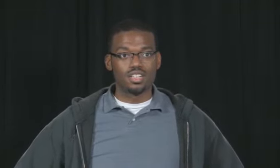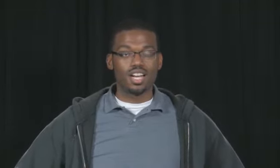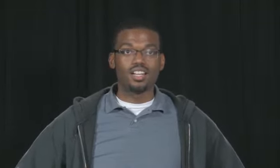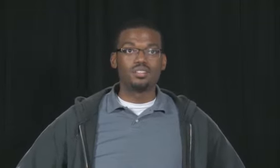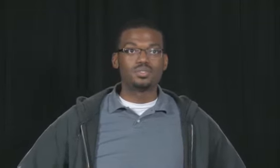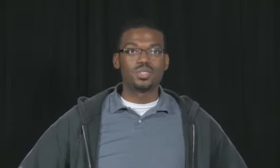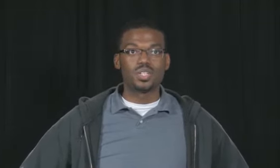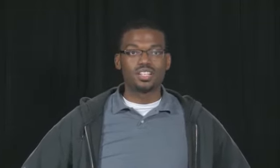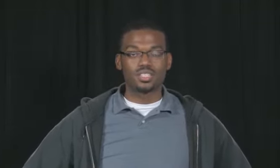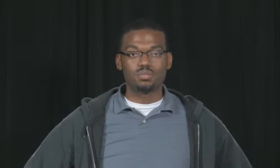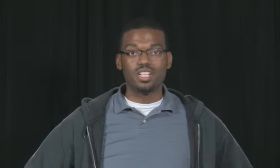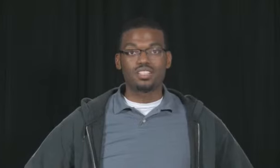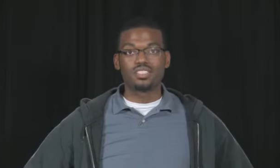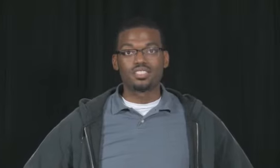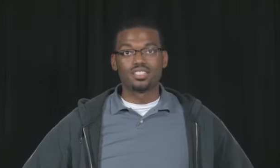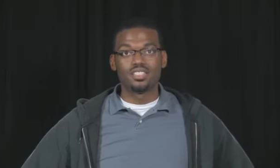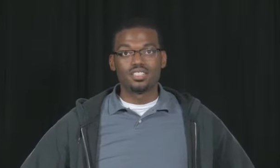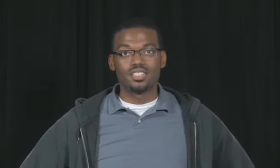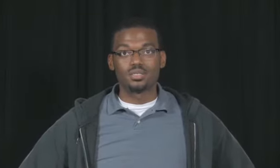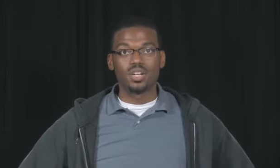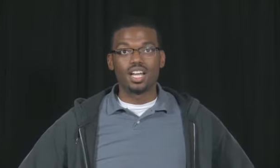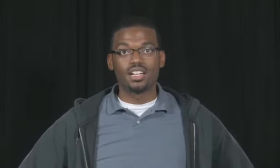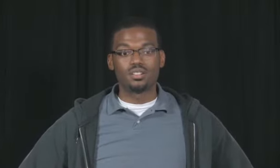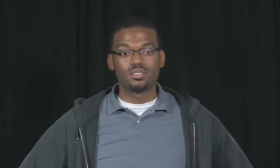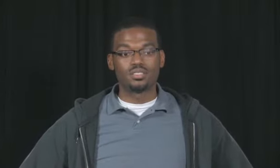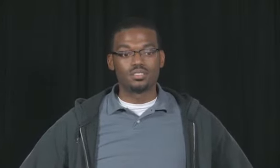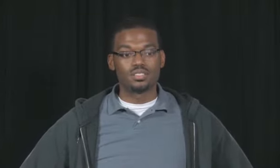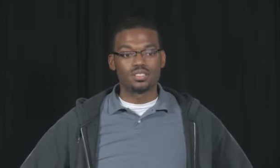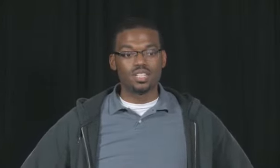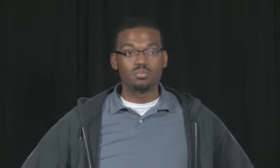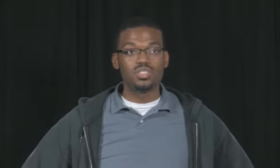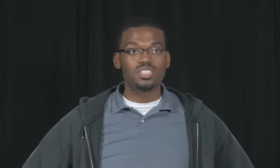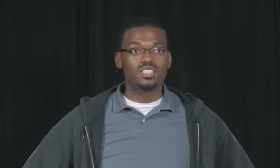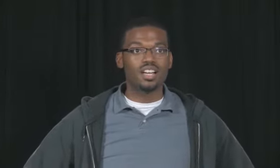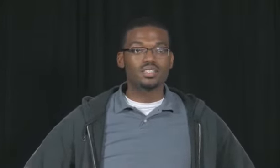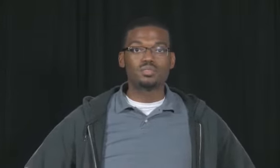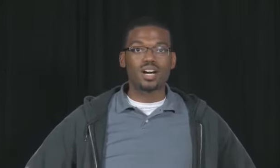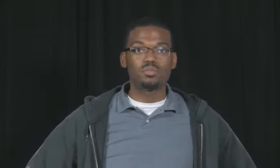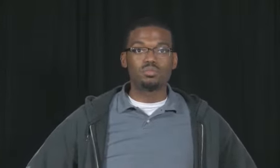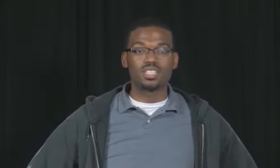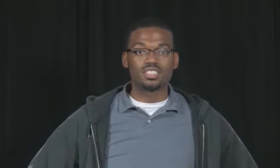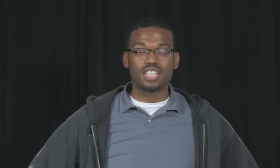I love to hear her speak, yet well I know that music hath a far more pleasing